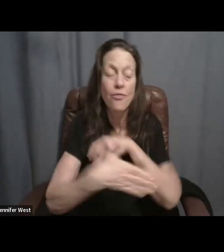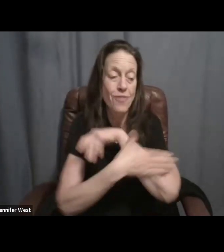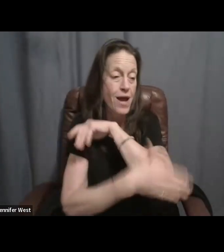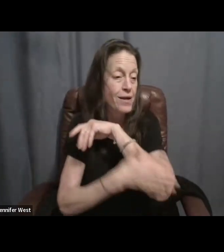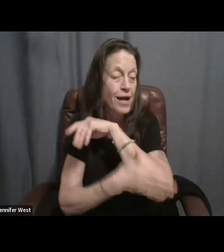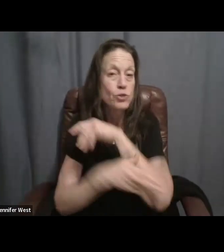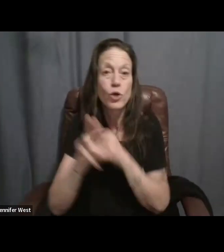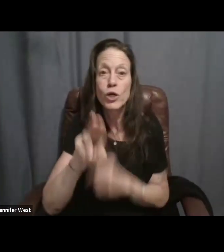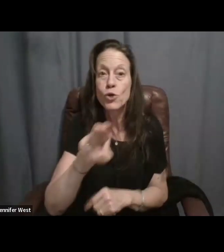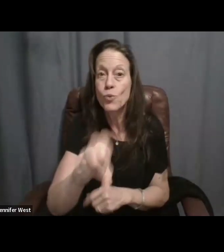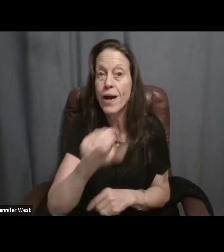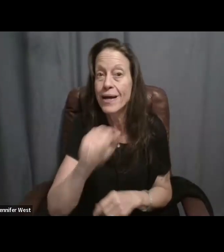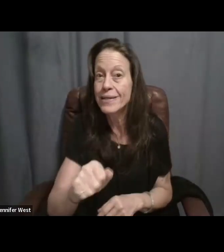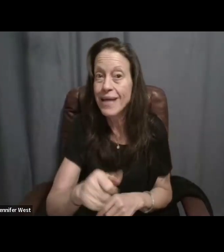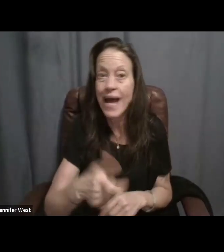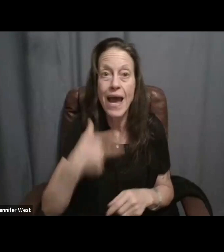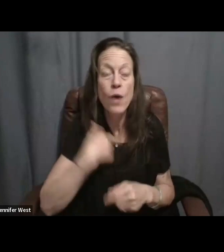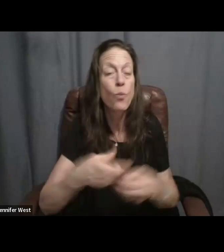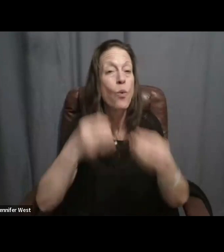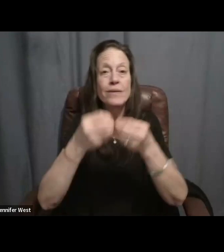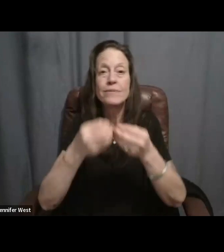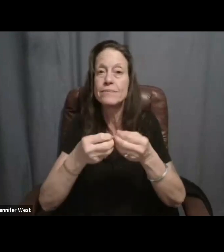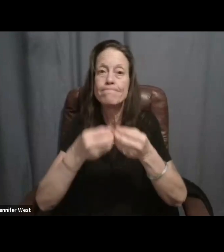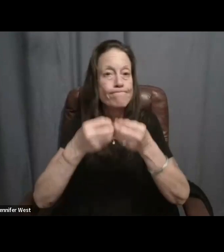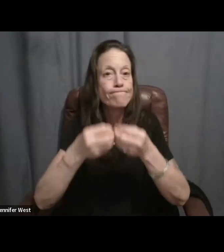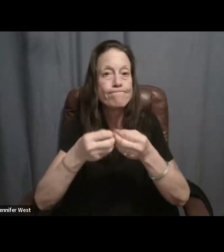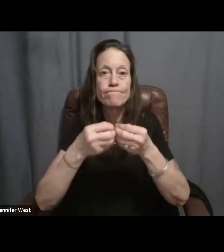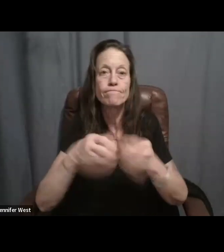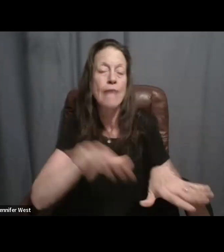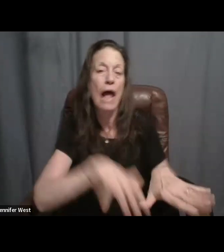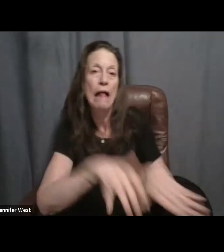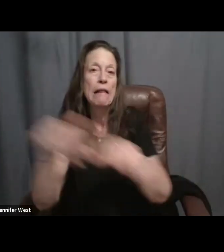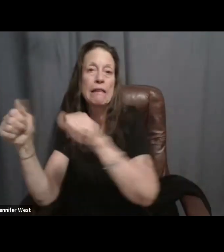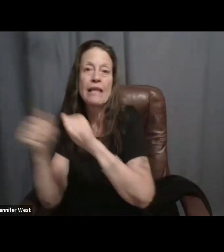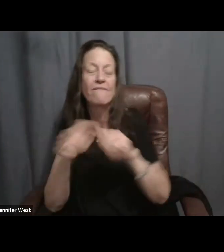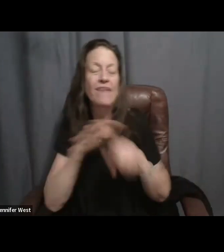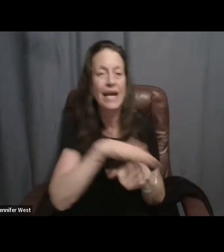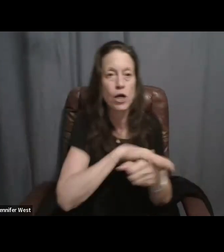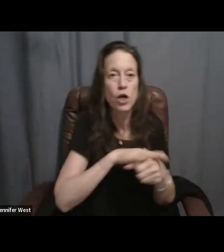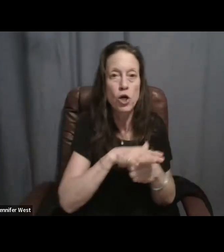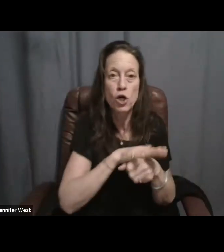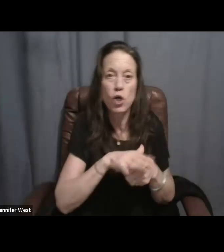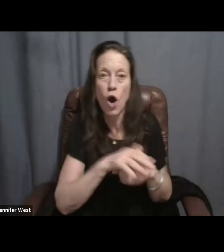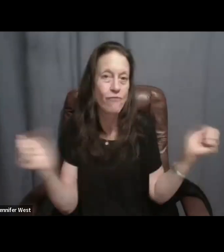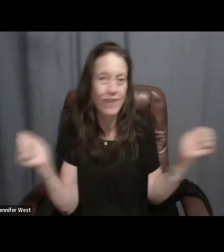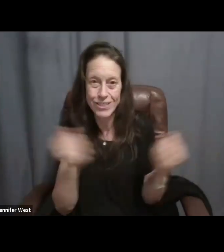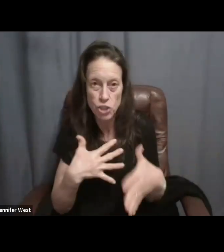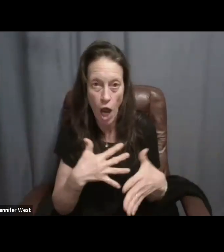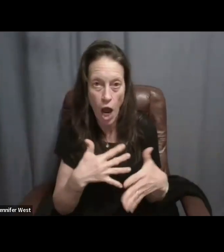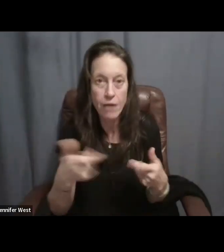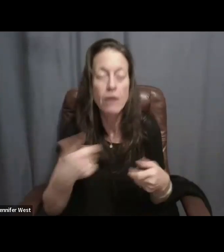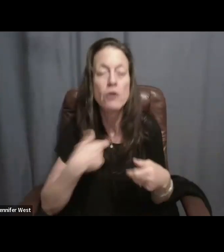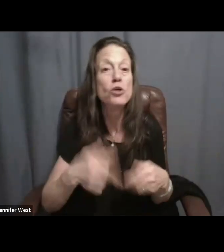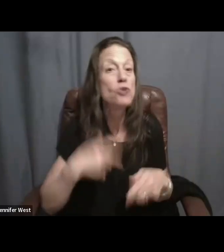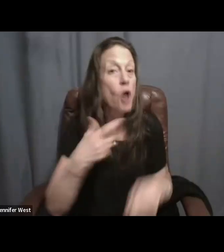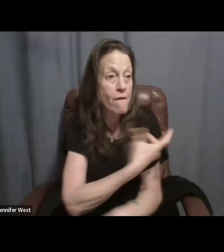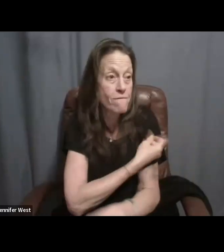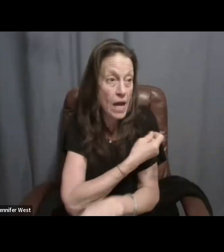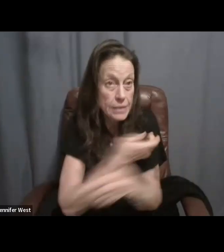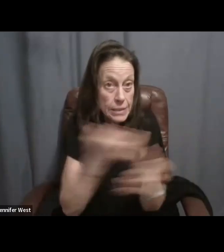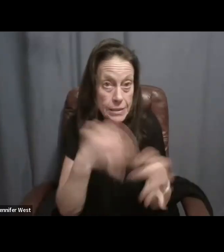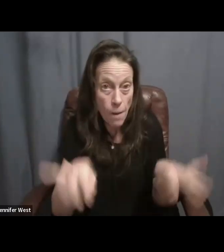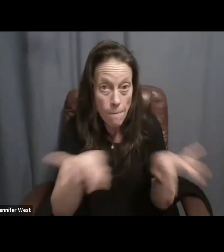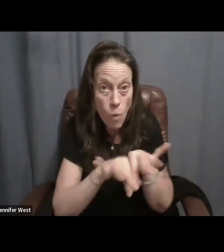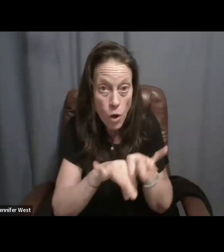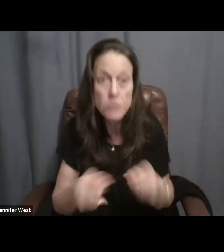requiring masks? Are we requiring vaccines? What's the distancing? Are people going to be at home doing on Zoom? Are they going to